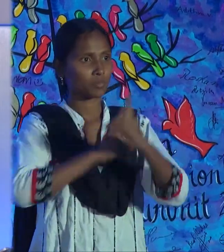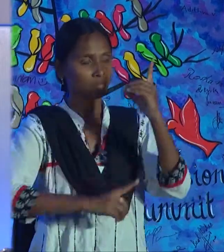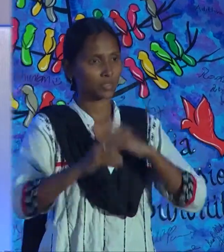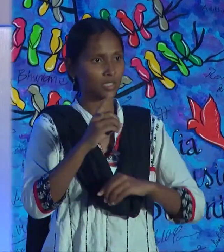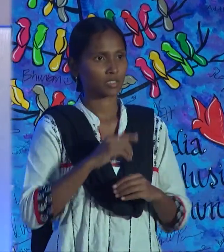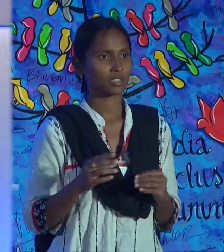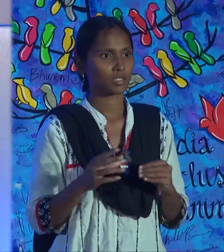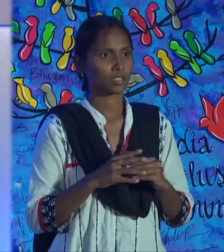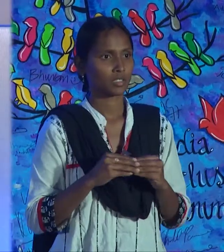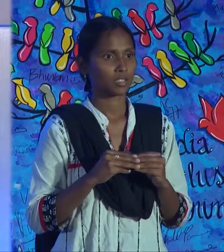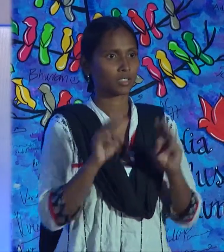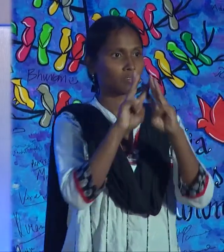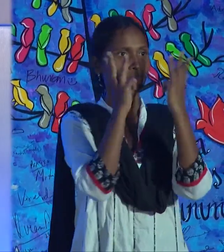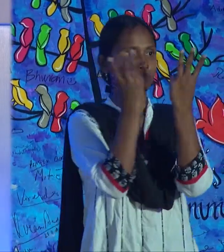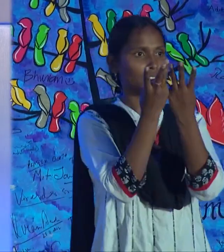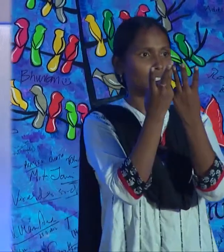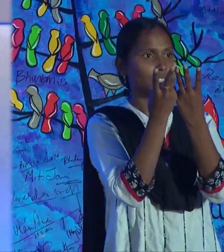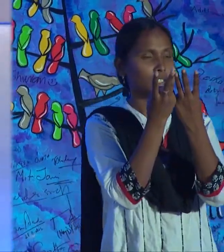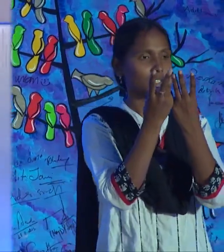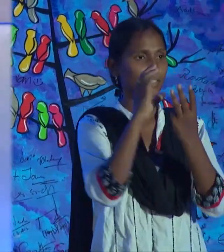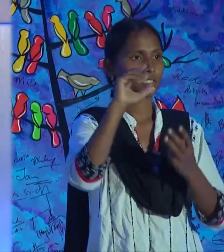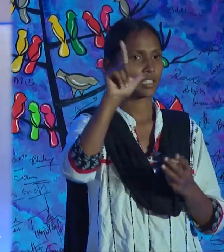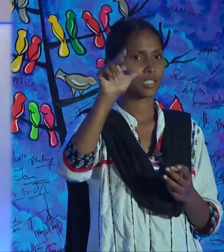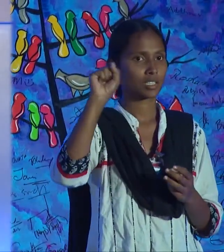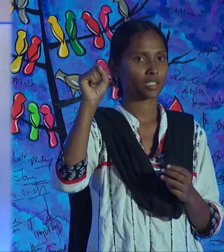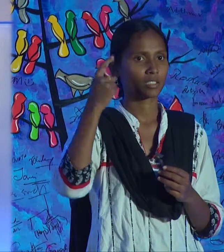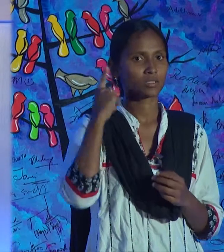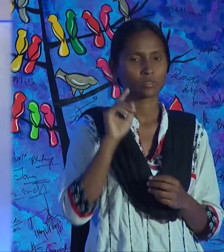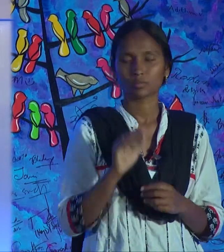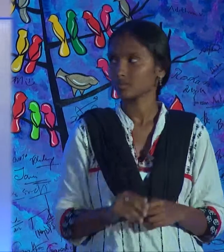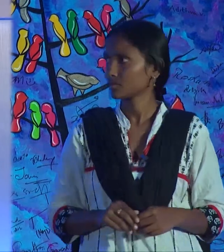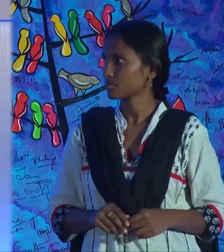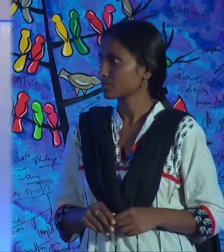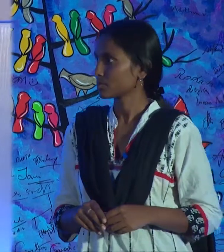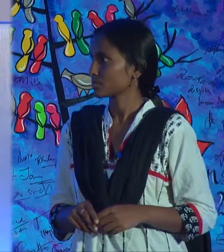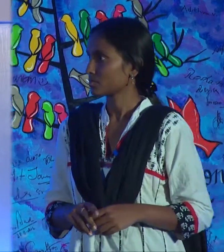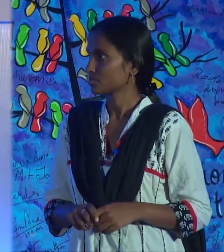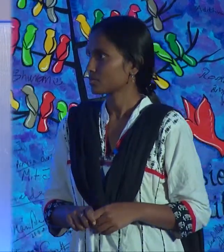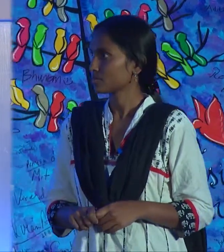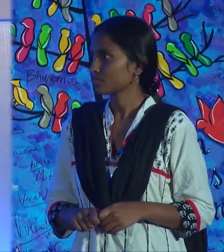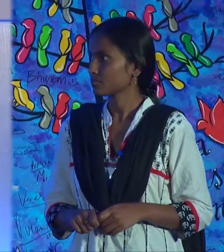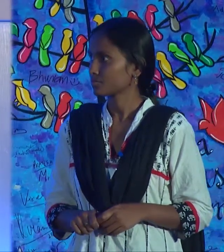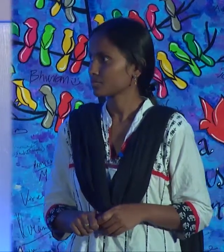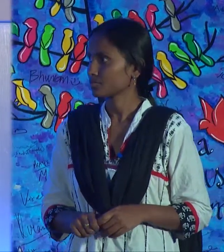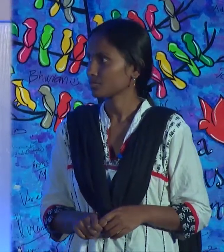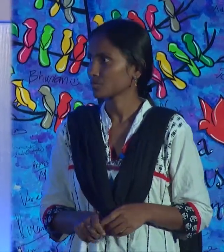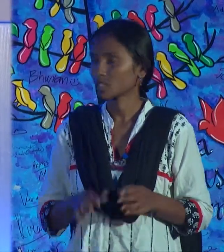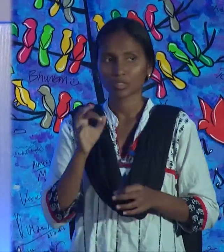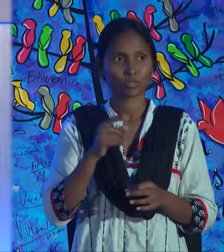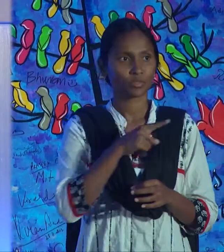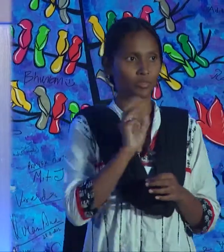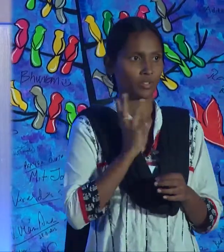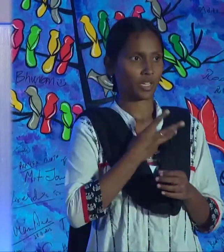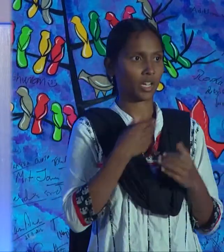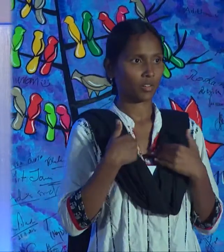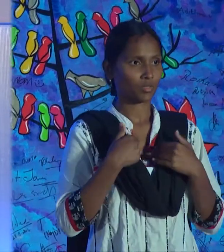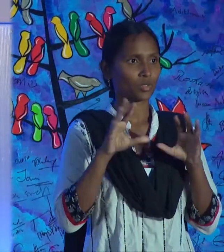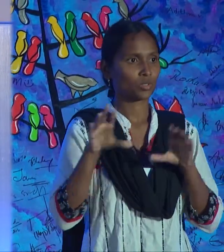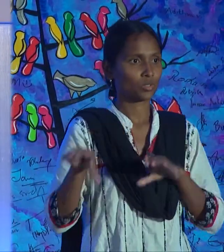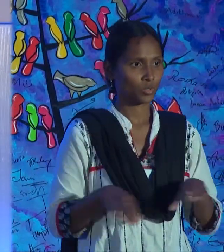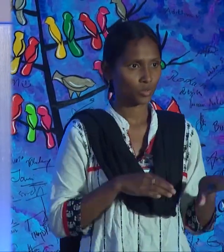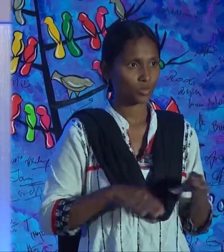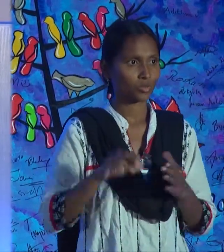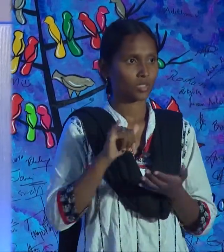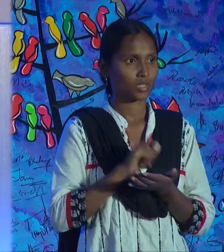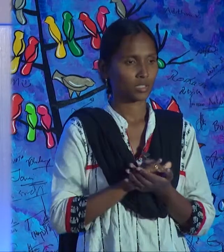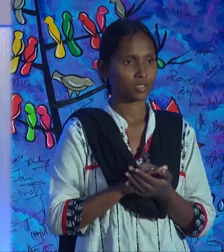and turn them into world-class performers. We figured out if we have to do that, we need